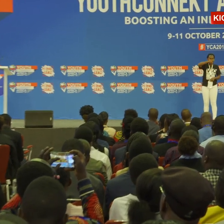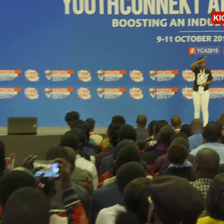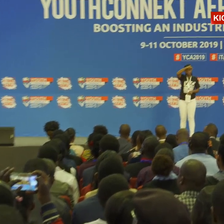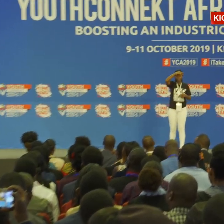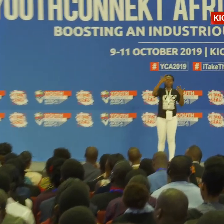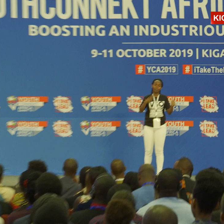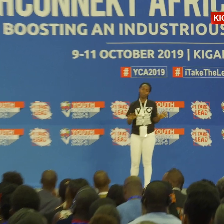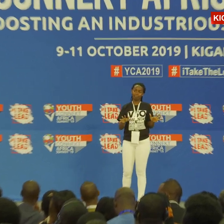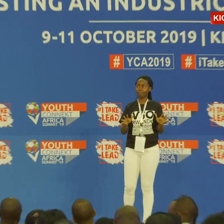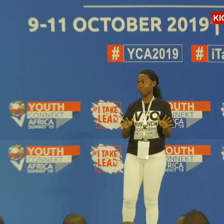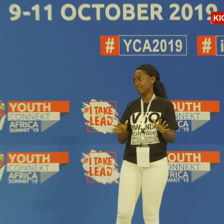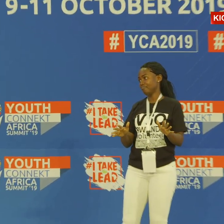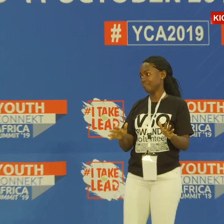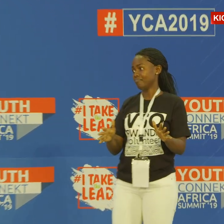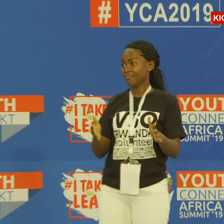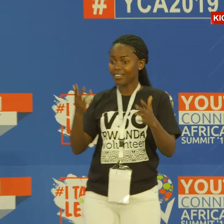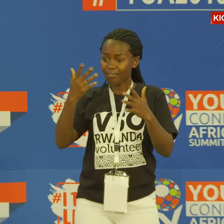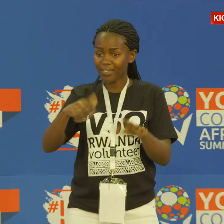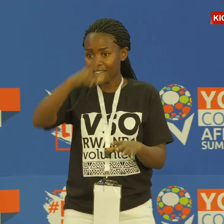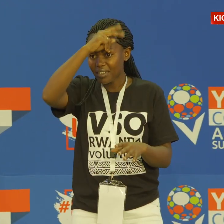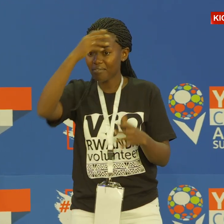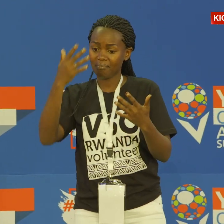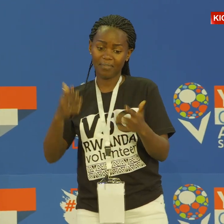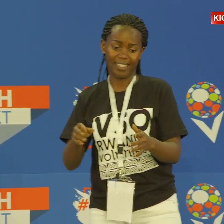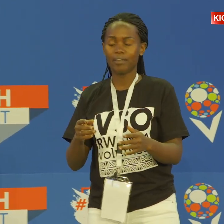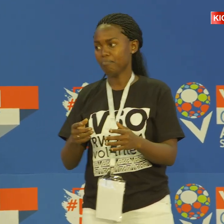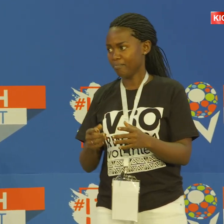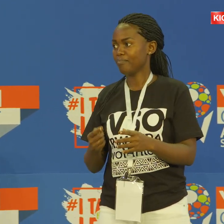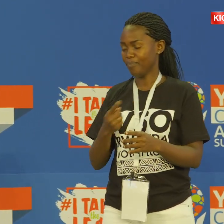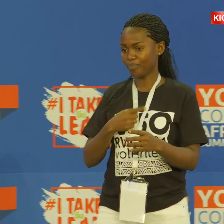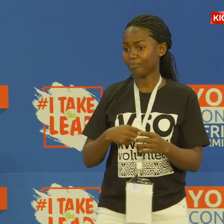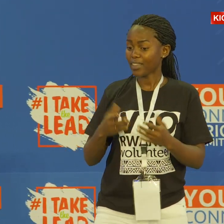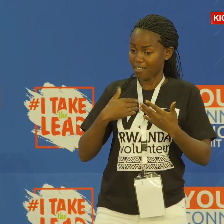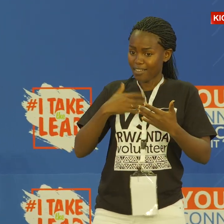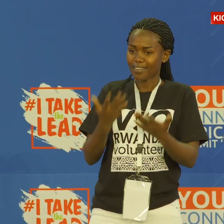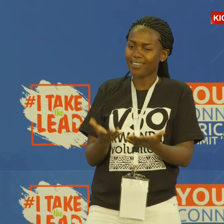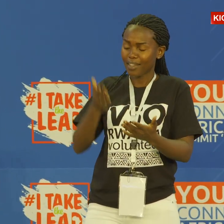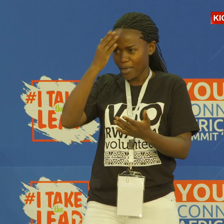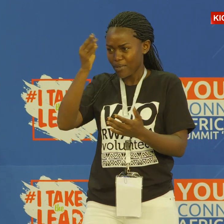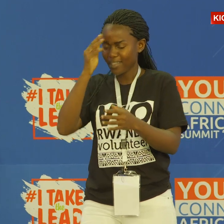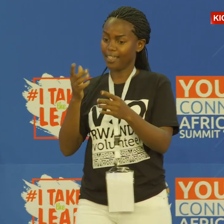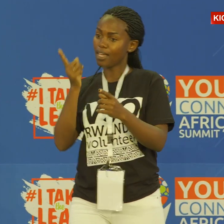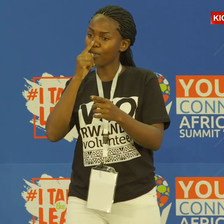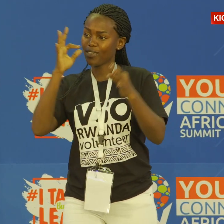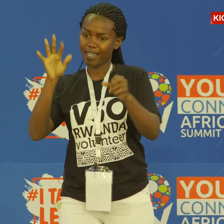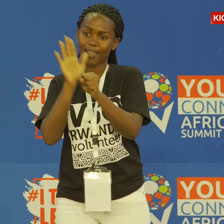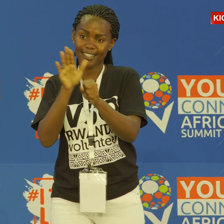graduate, plus a deaf girl, I couldn't get a job easily. But through volunteering, I'm